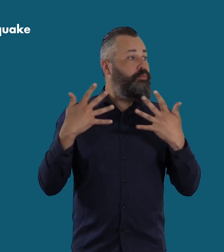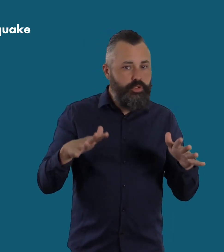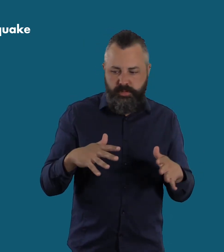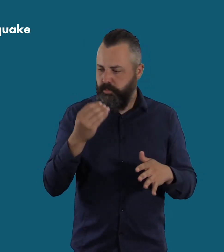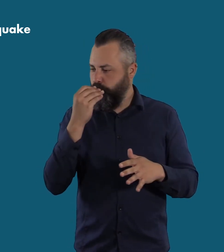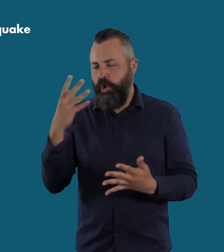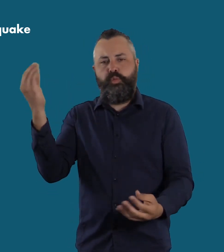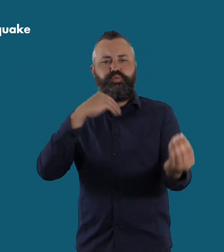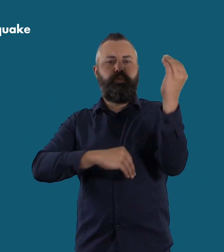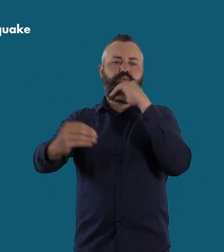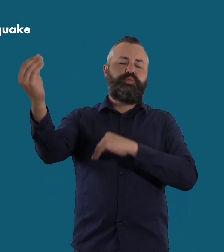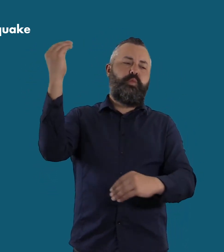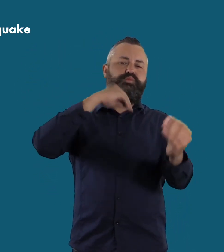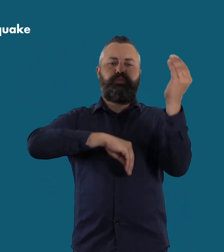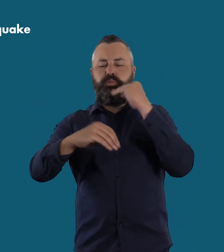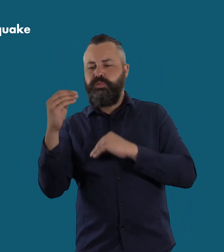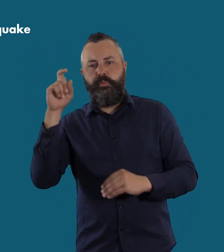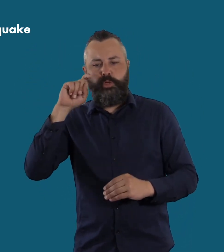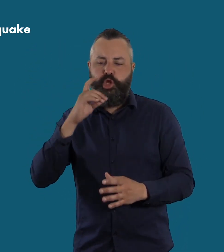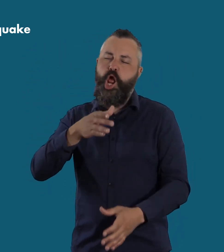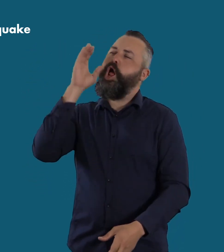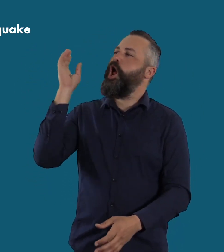Don't waste food or water because the supply may be interrupted.